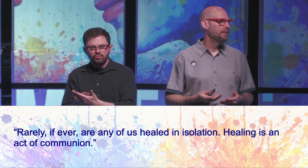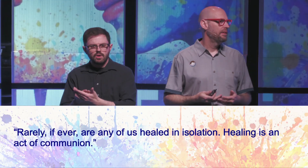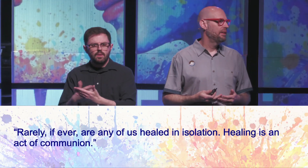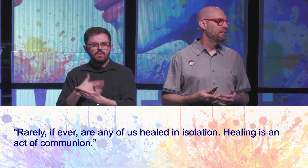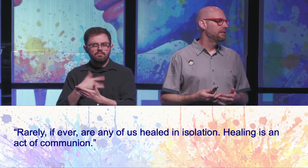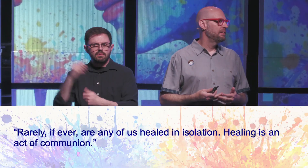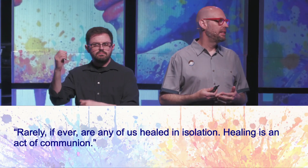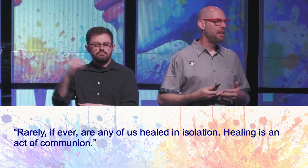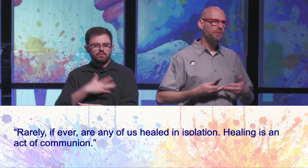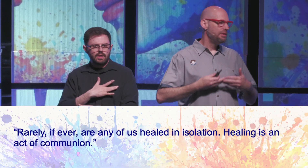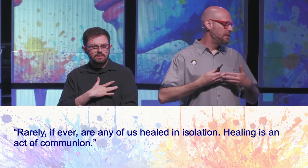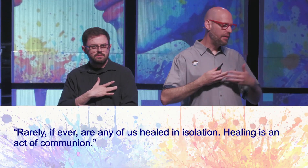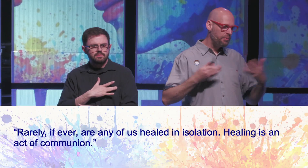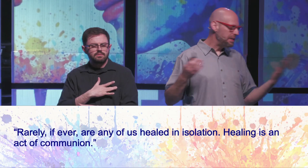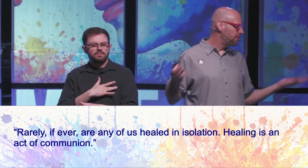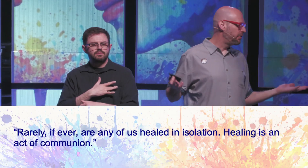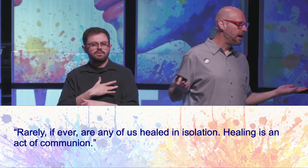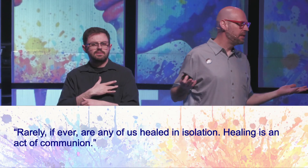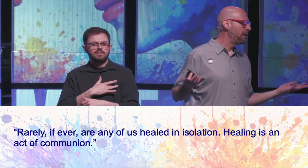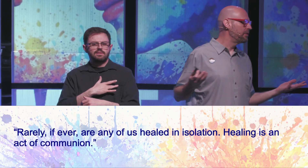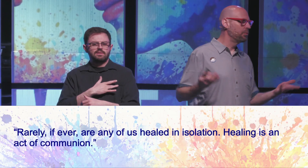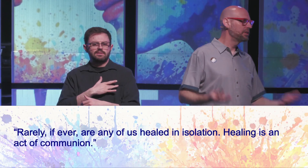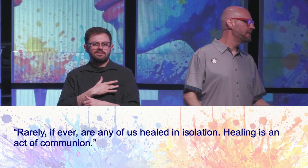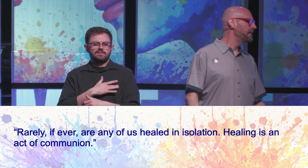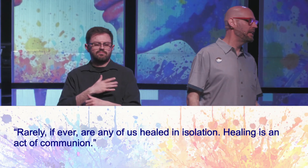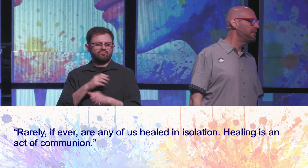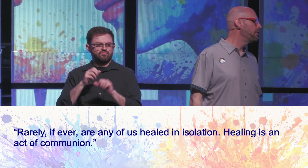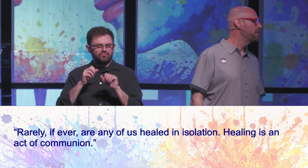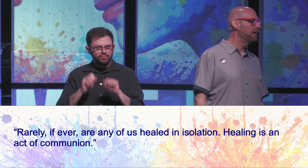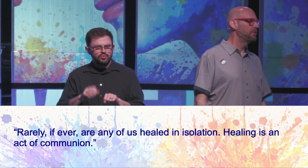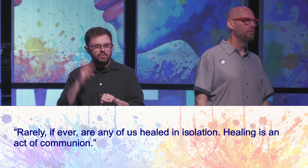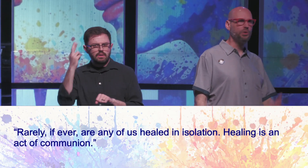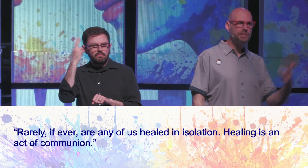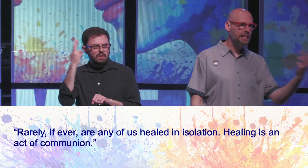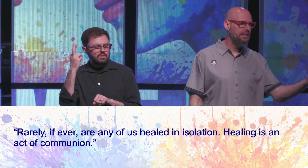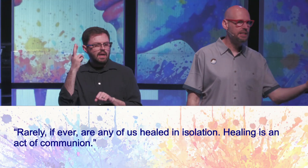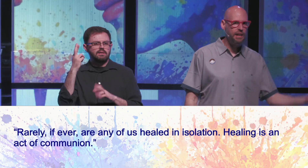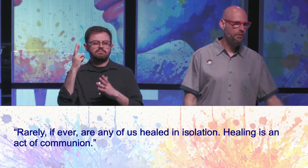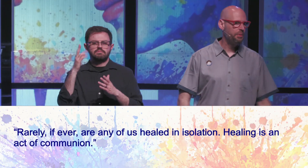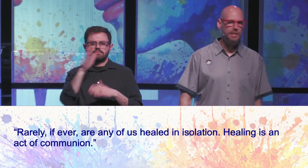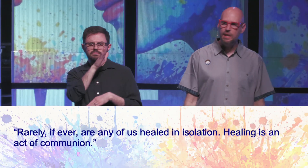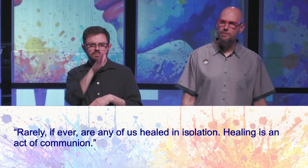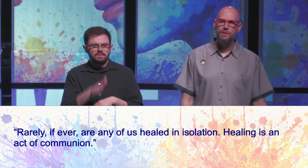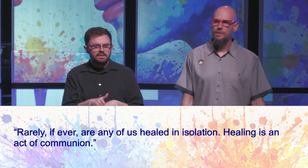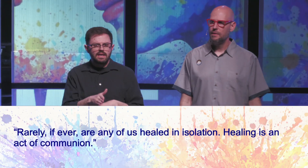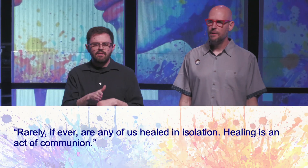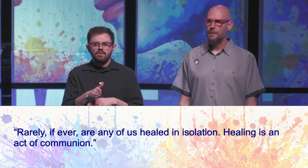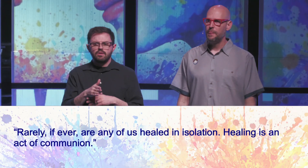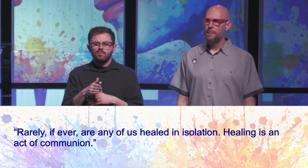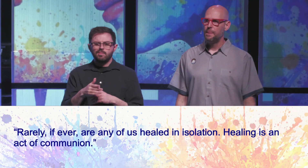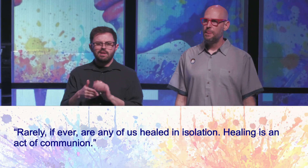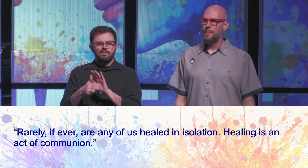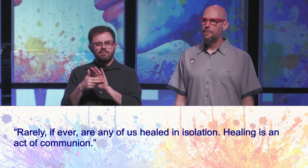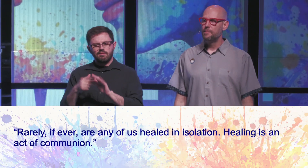grace, that they'll never be defined by the worst thing they've ever done or the worst thing that they ever believed.